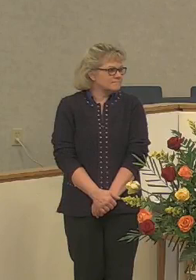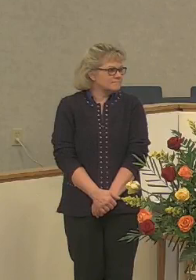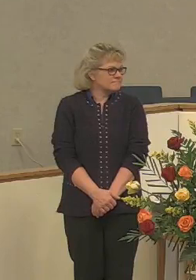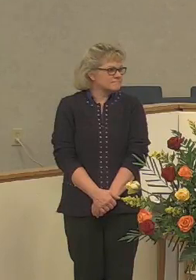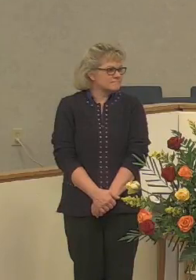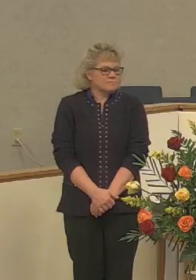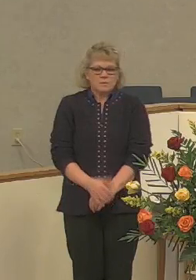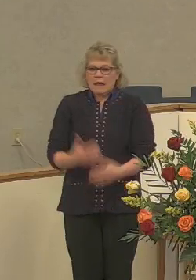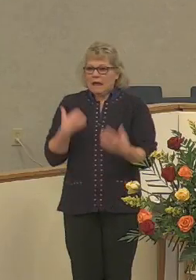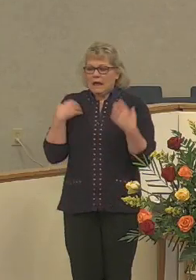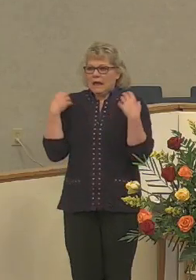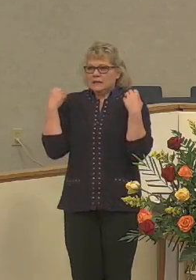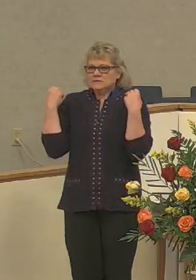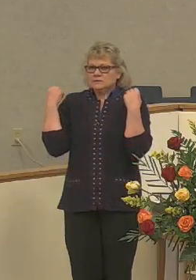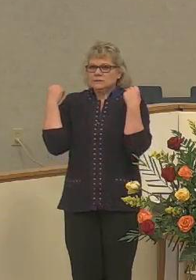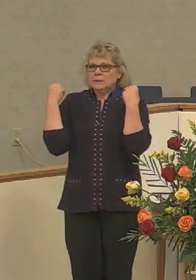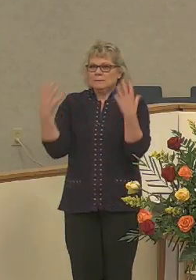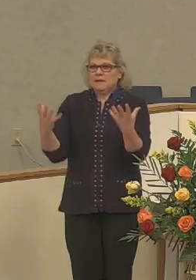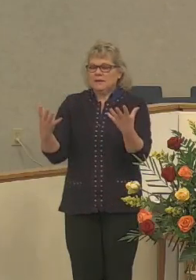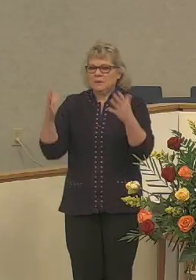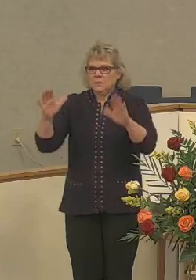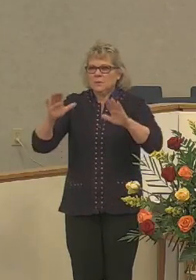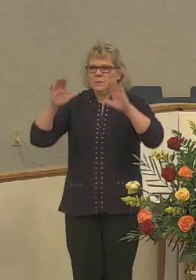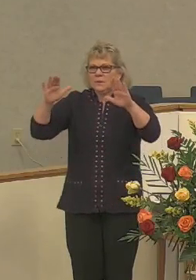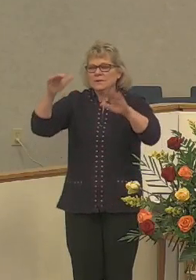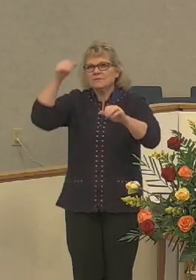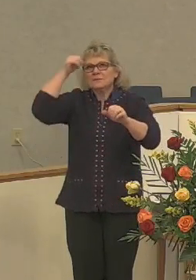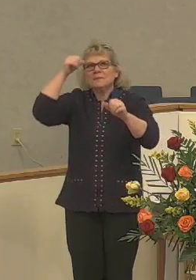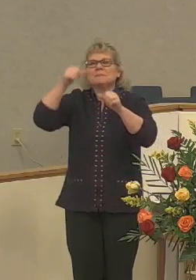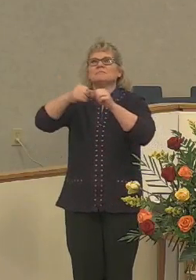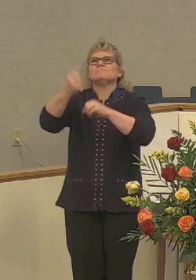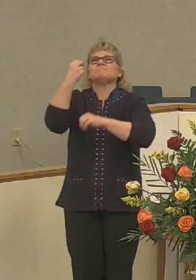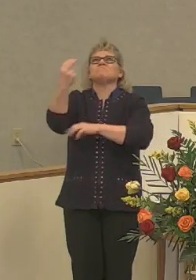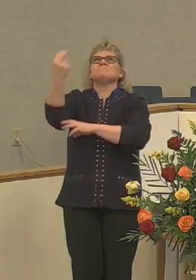I have so many wonderful memories